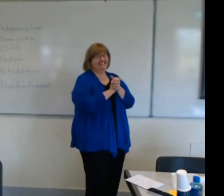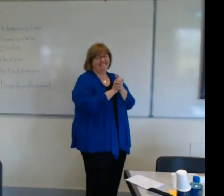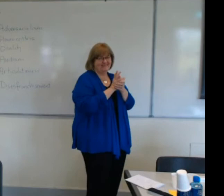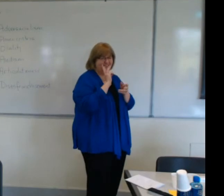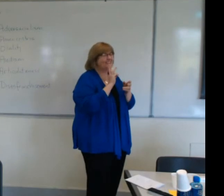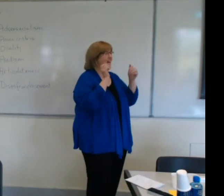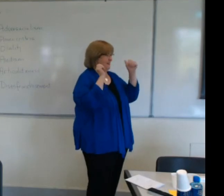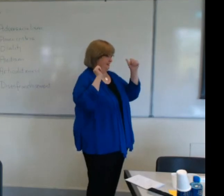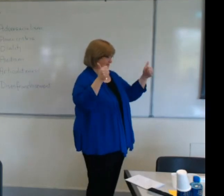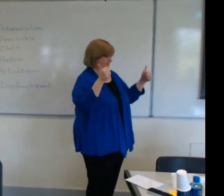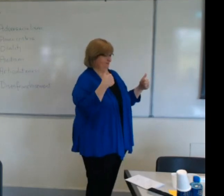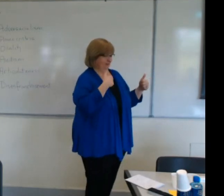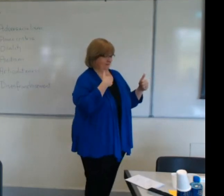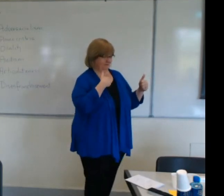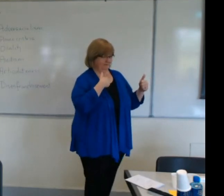turn. Anyway,